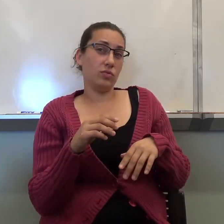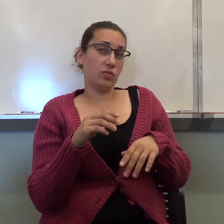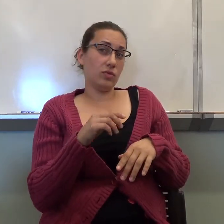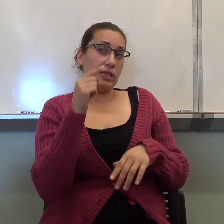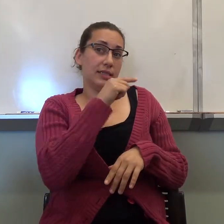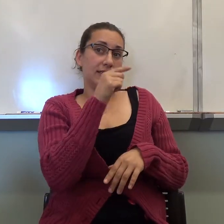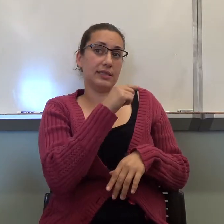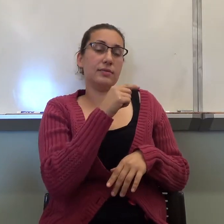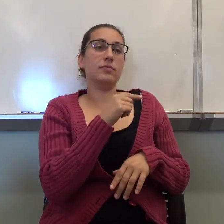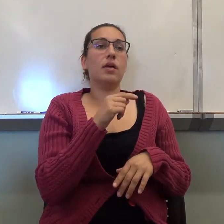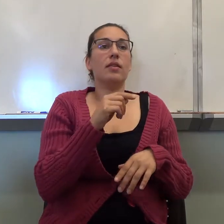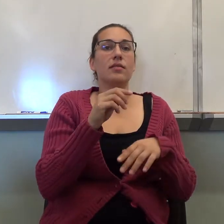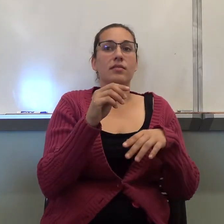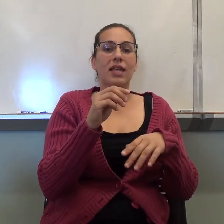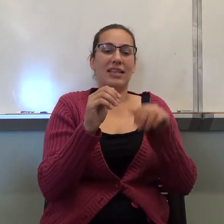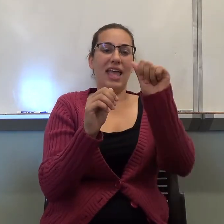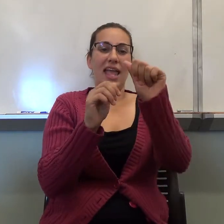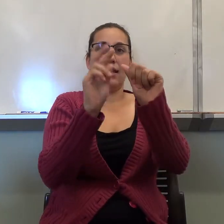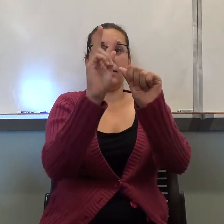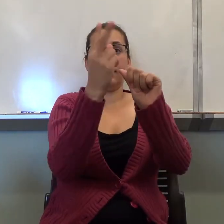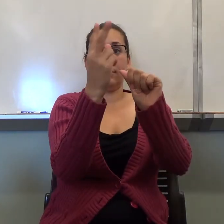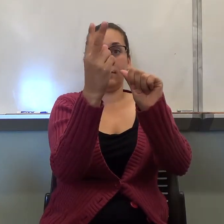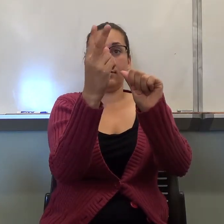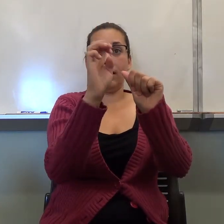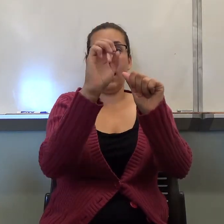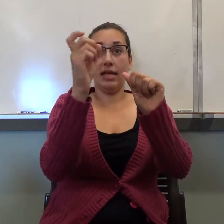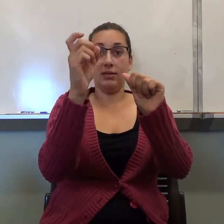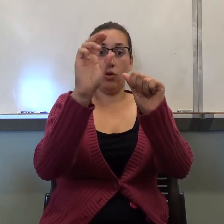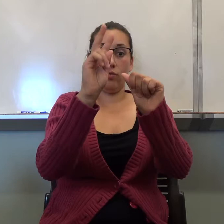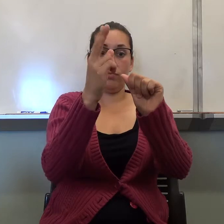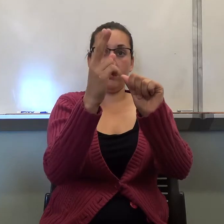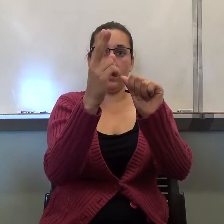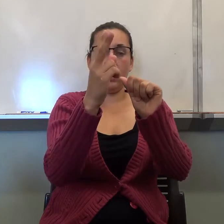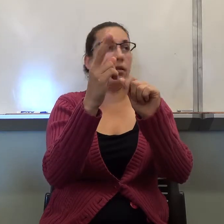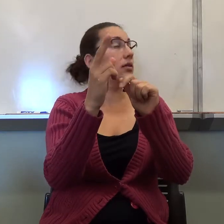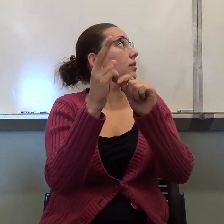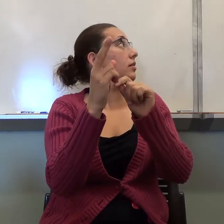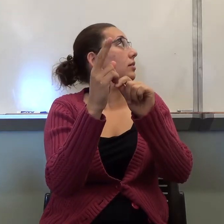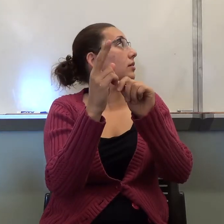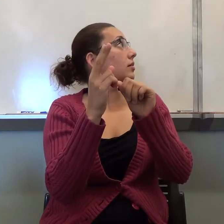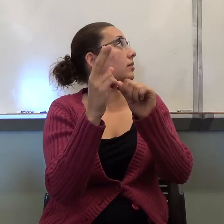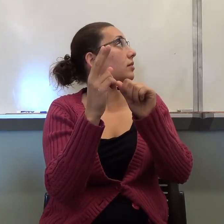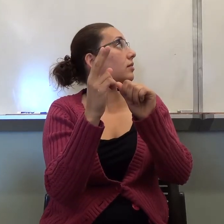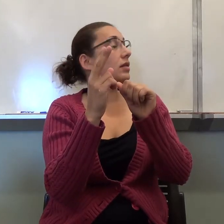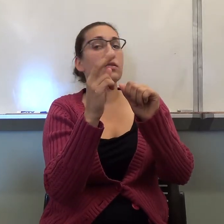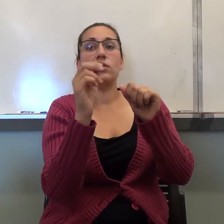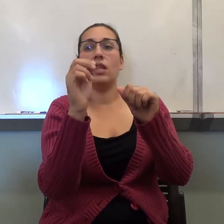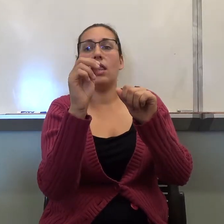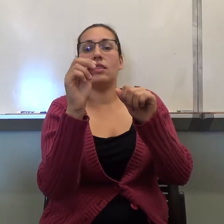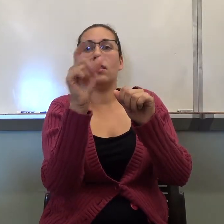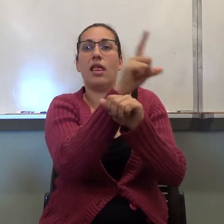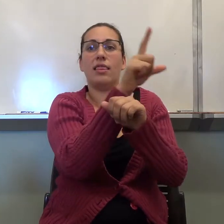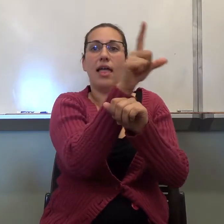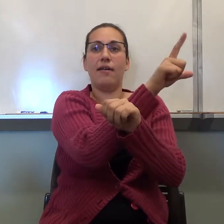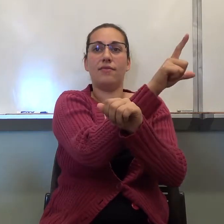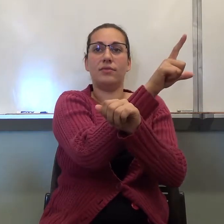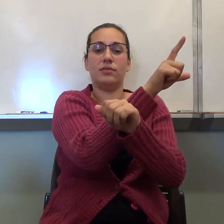exponent. The exponent applies to what is immediately to the left. Okay, what's immediately to the